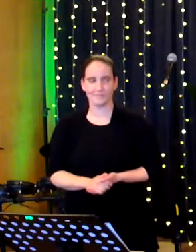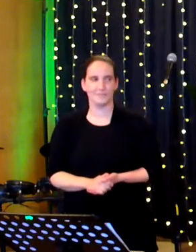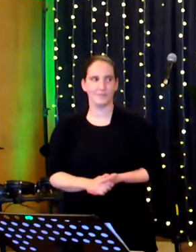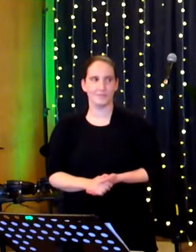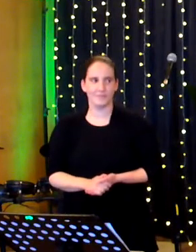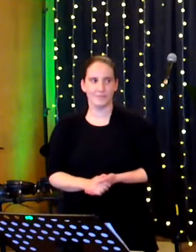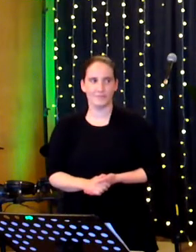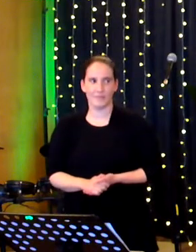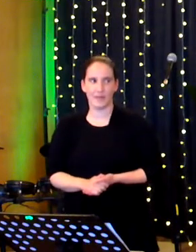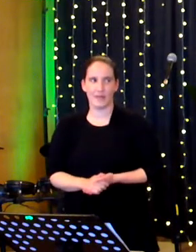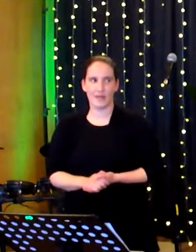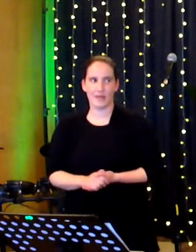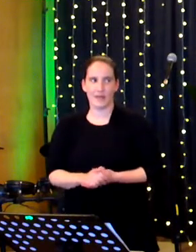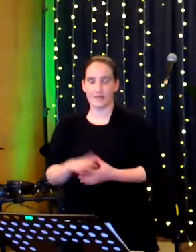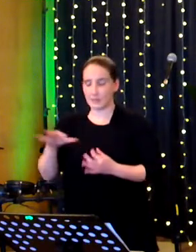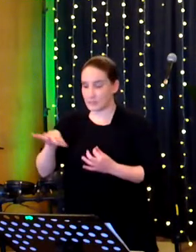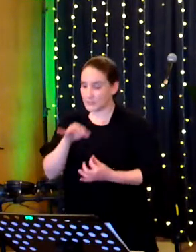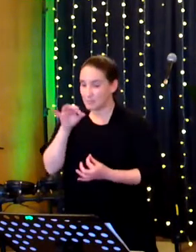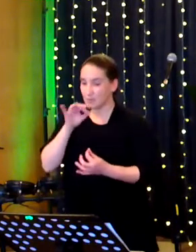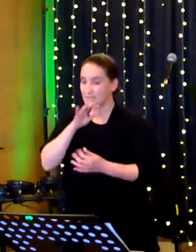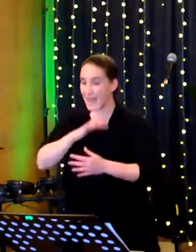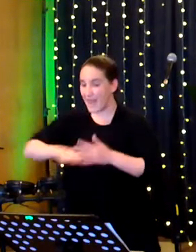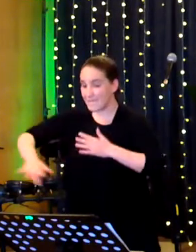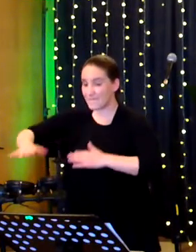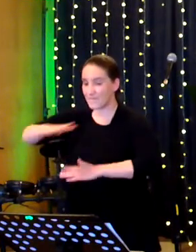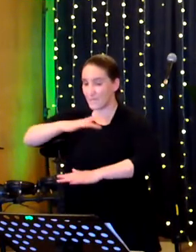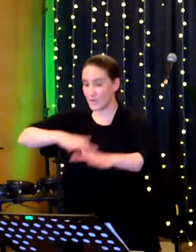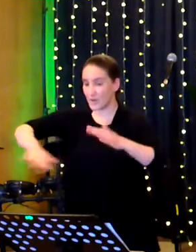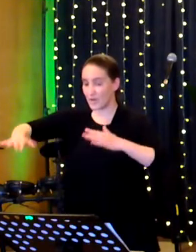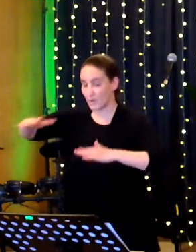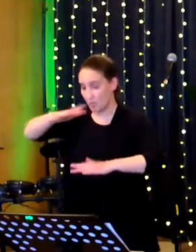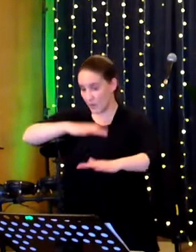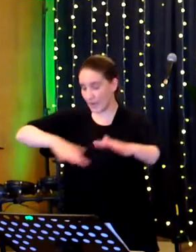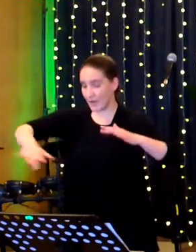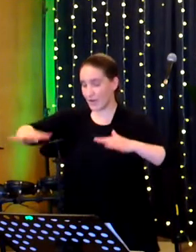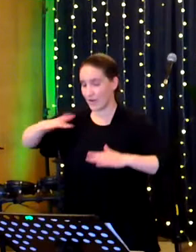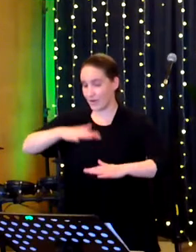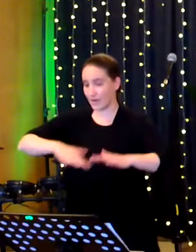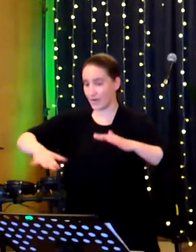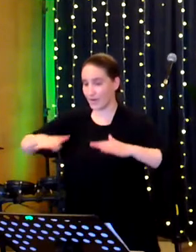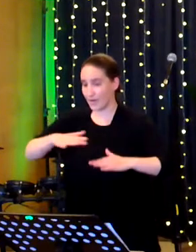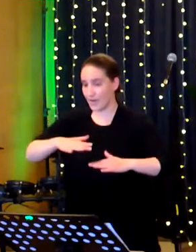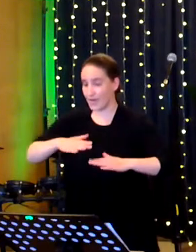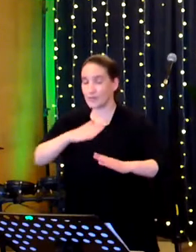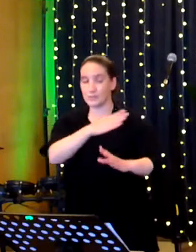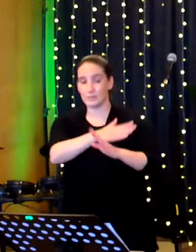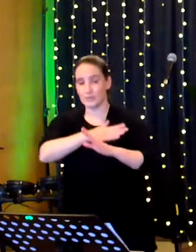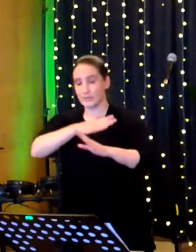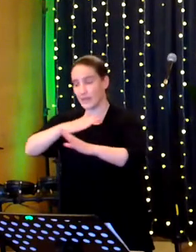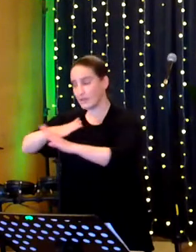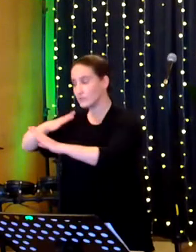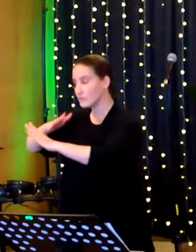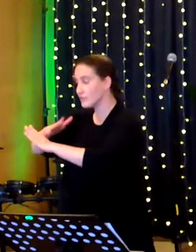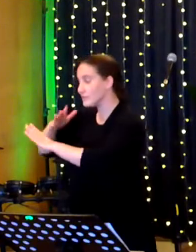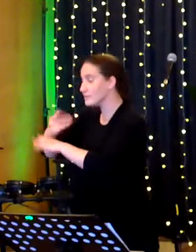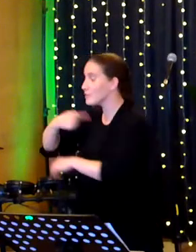There are forces all around us, things that we are being protected from, shielded from. In the book of Romans,